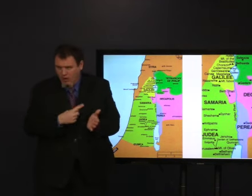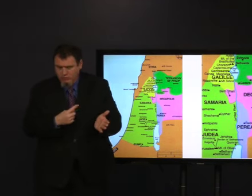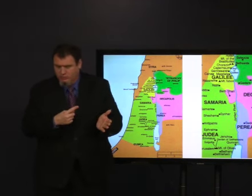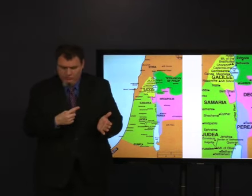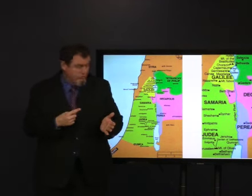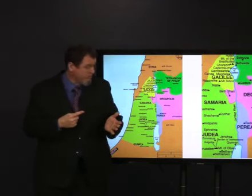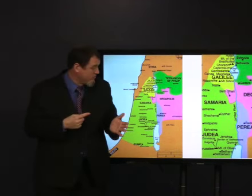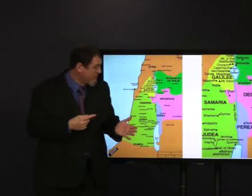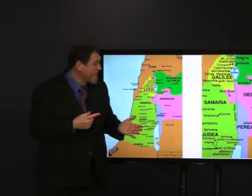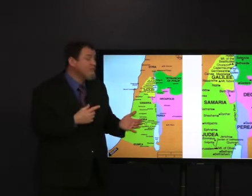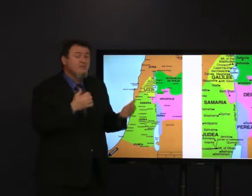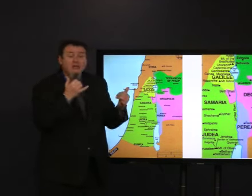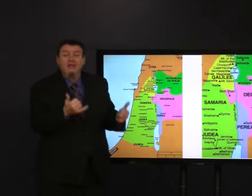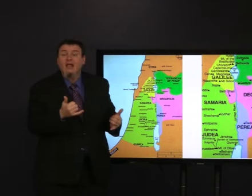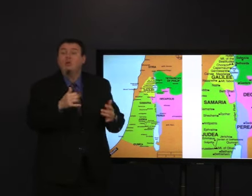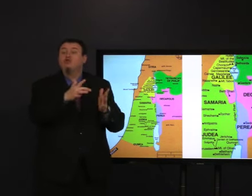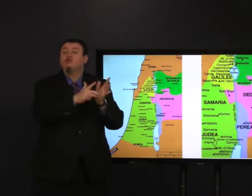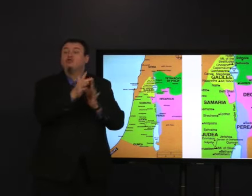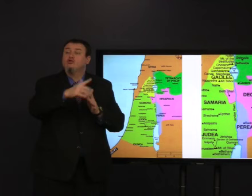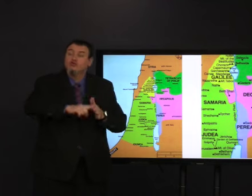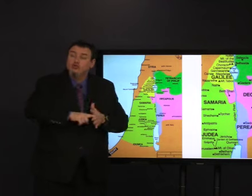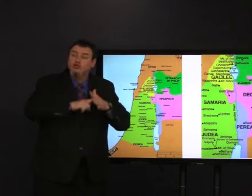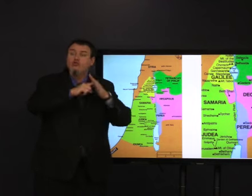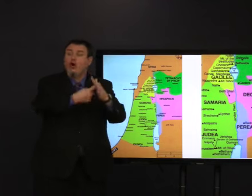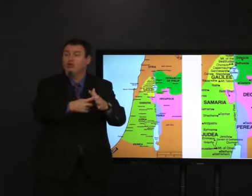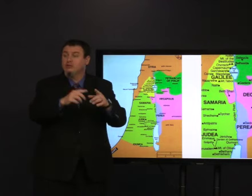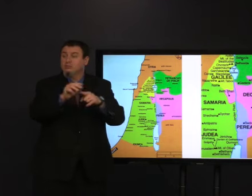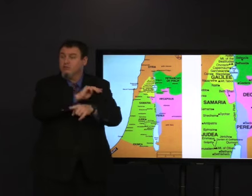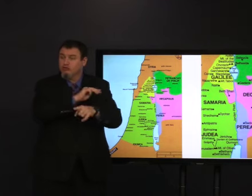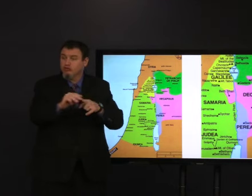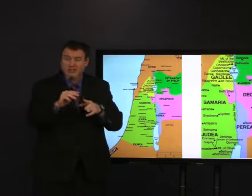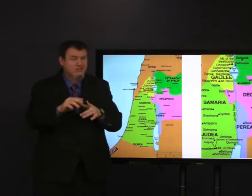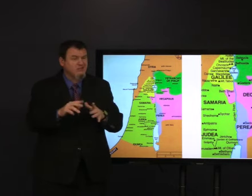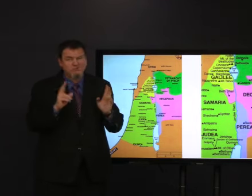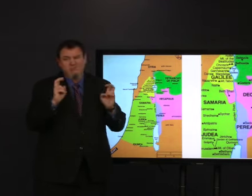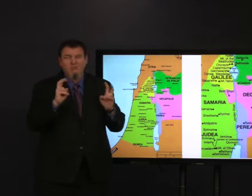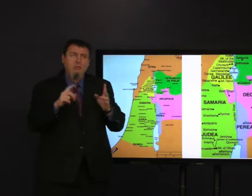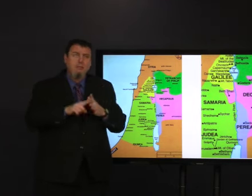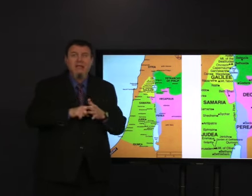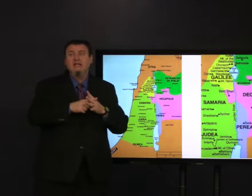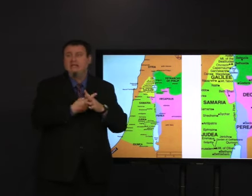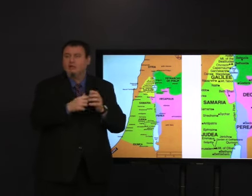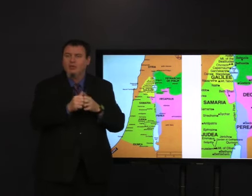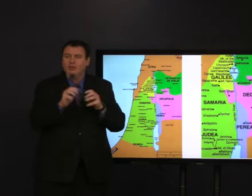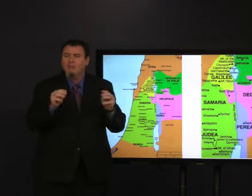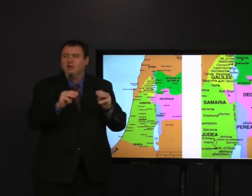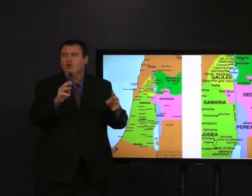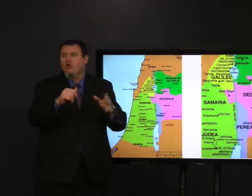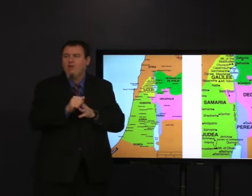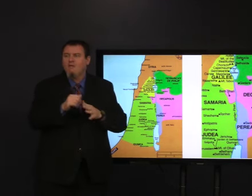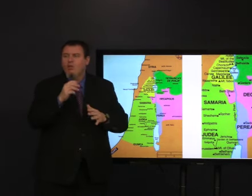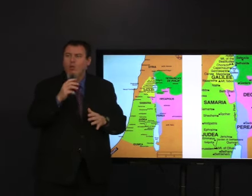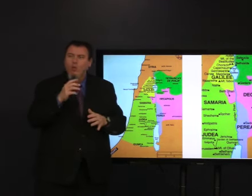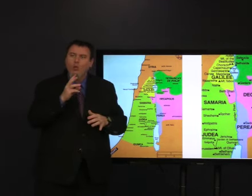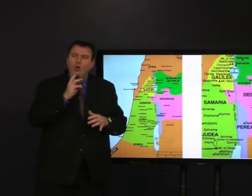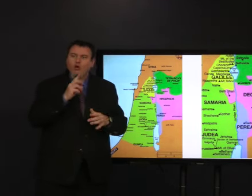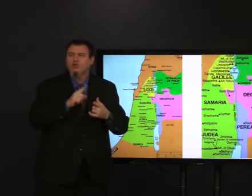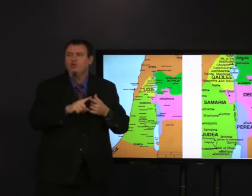So he would sometimes go to Jerusalem. And he started his ministry with the miracle